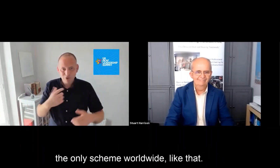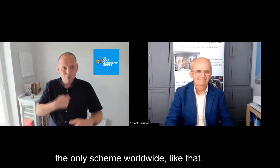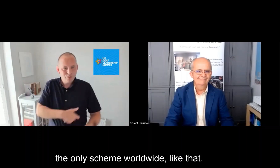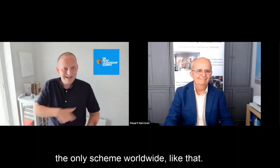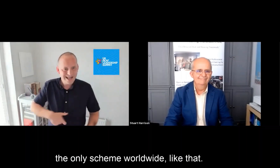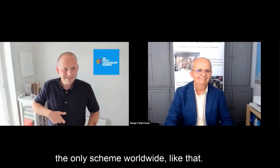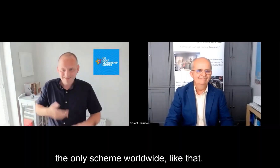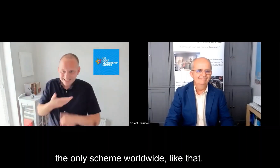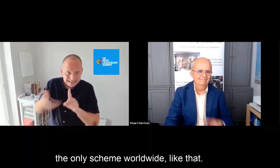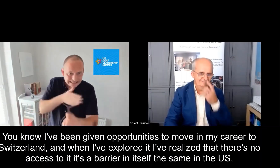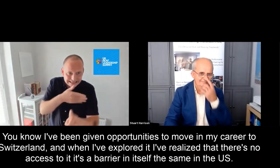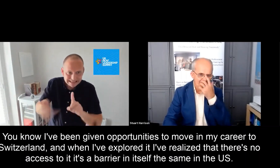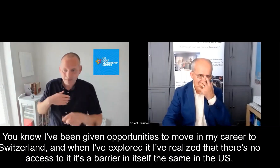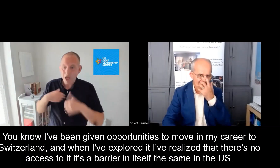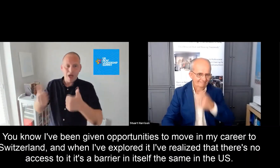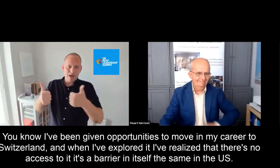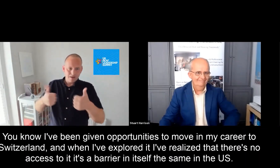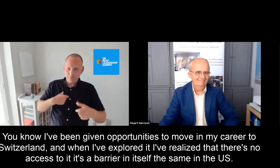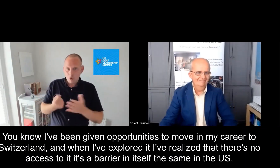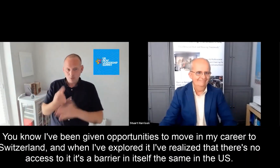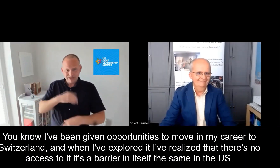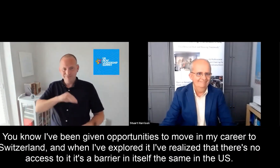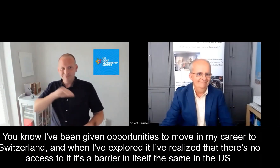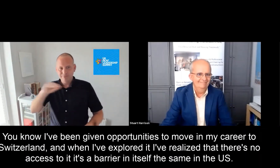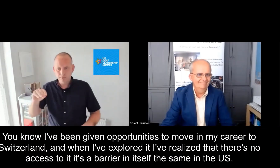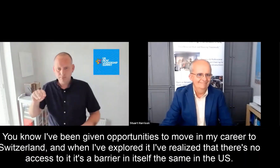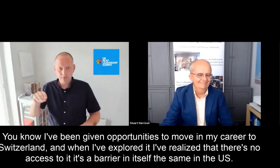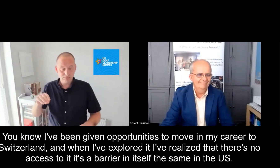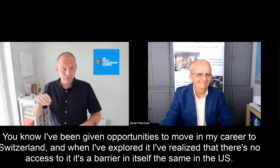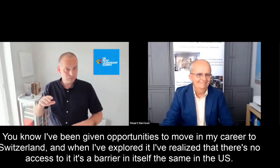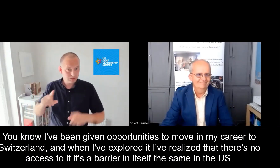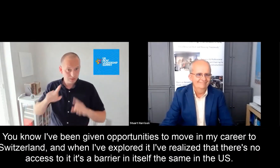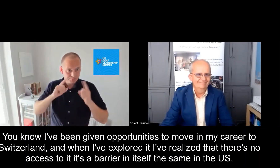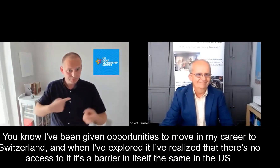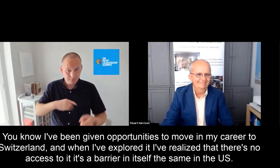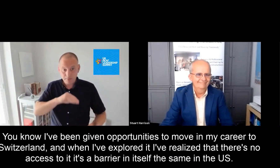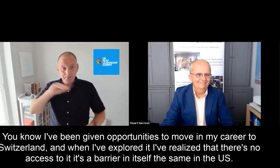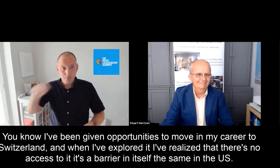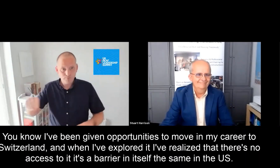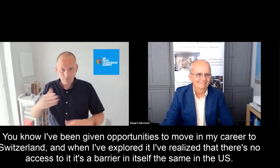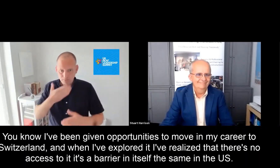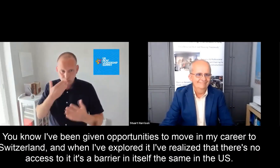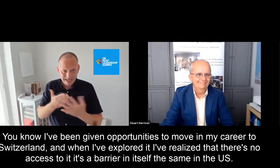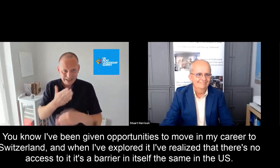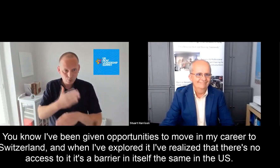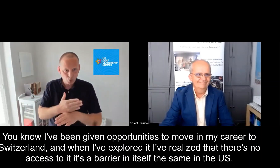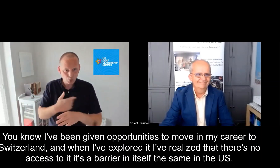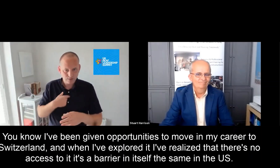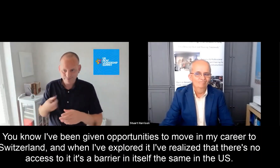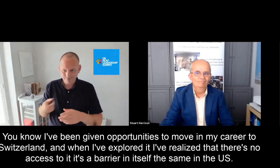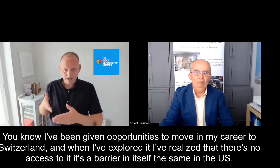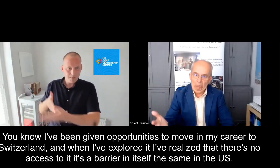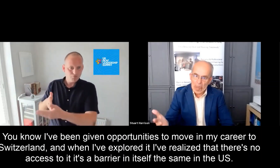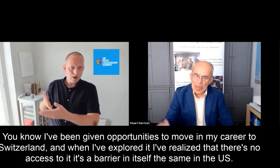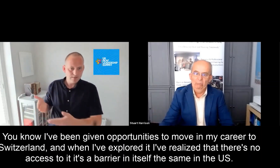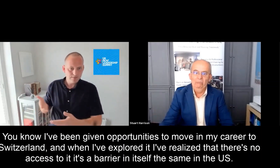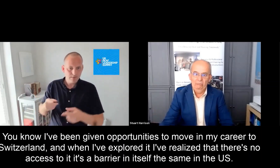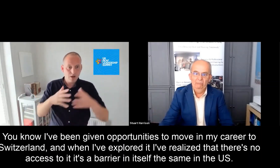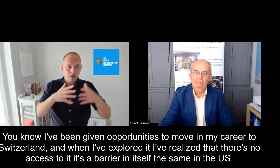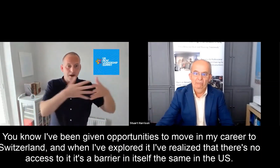that. You know, I've been given opportunities to move in my career to Switzerland, and when I've explored it, I've realised that there's no access